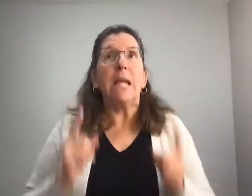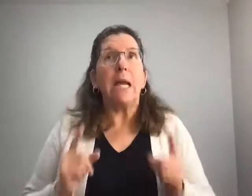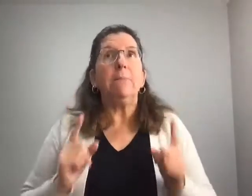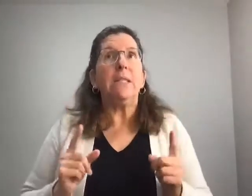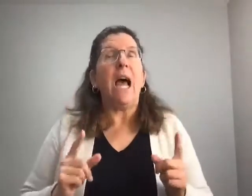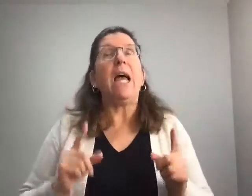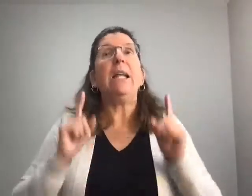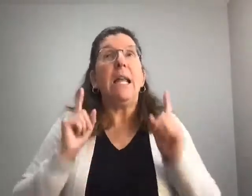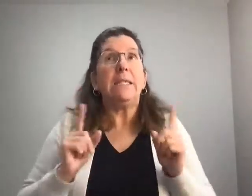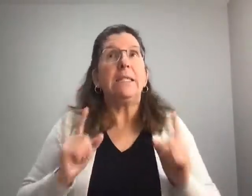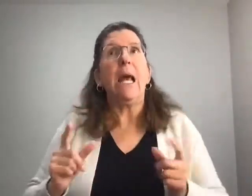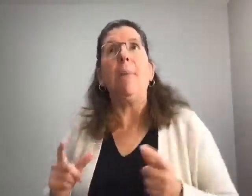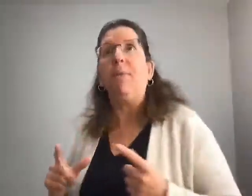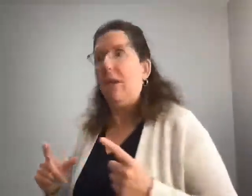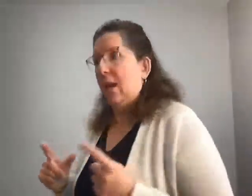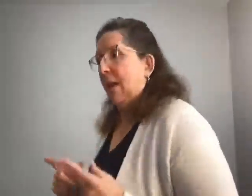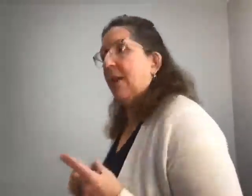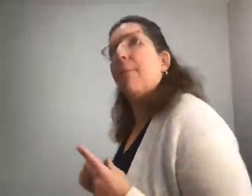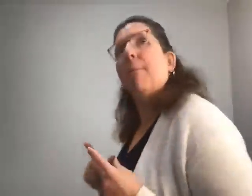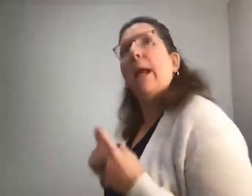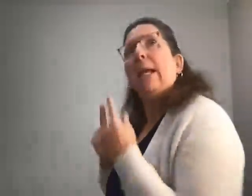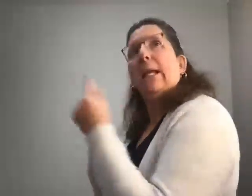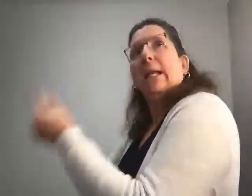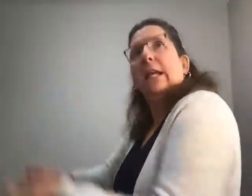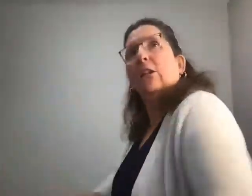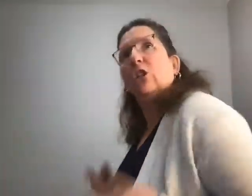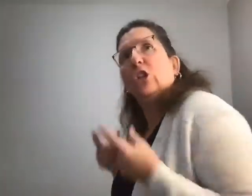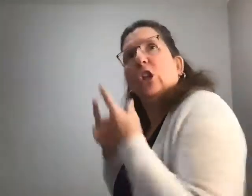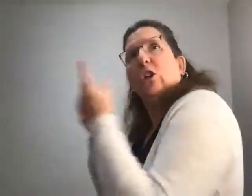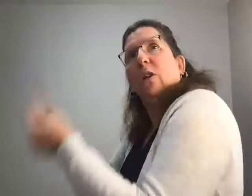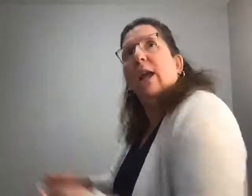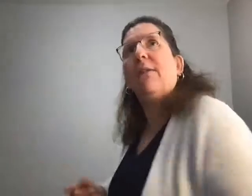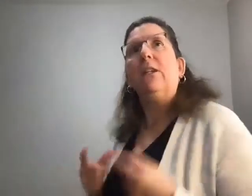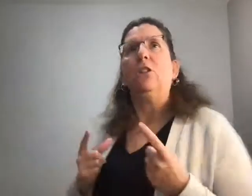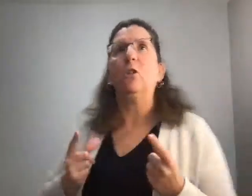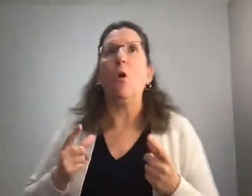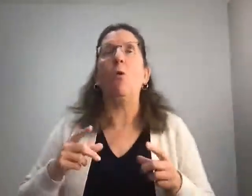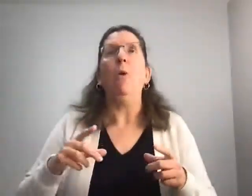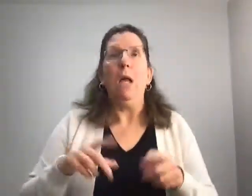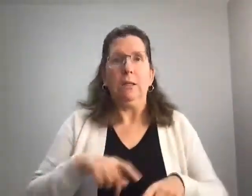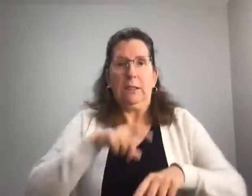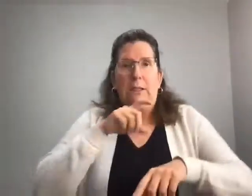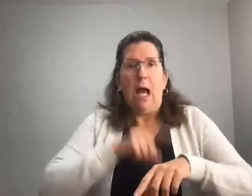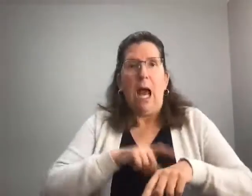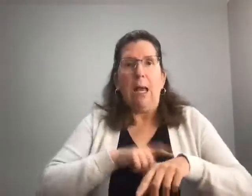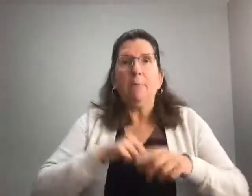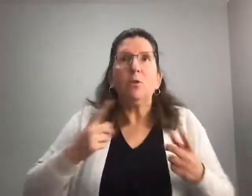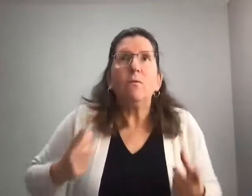same sign, except I'm making it in a circle like this. So it's time